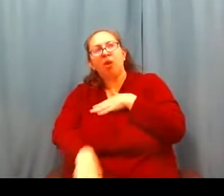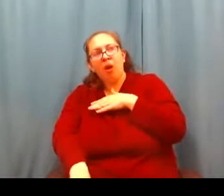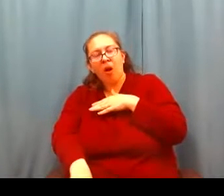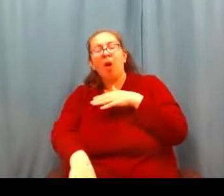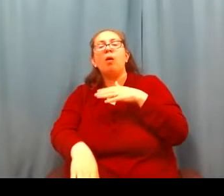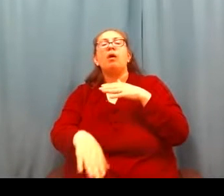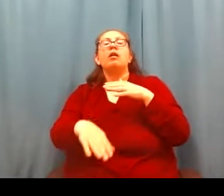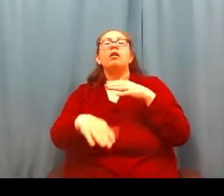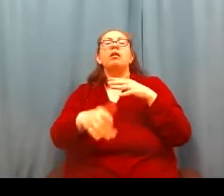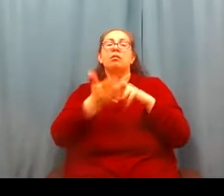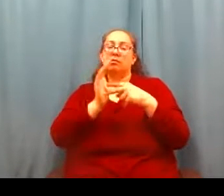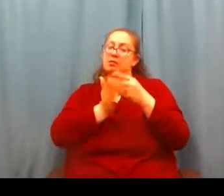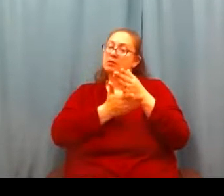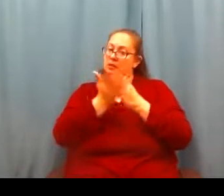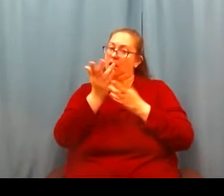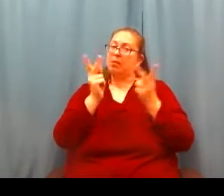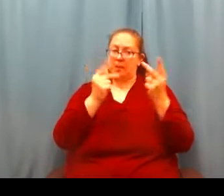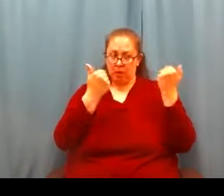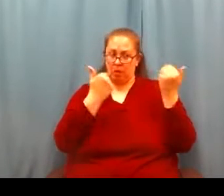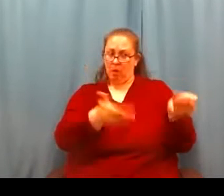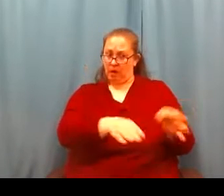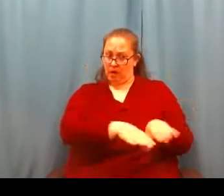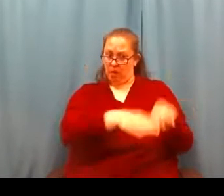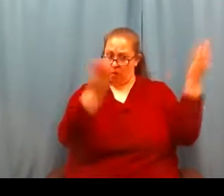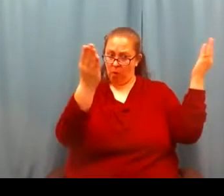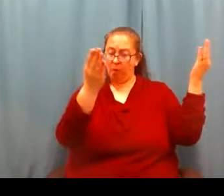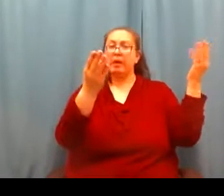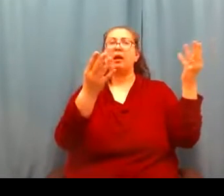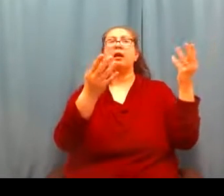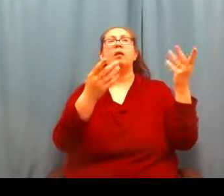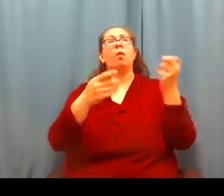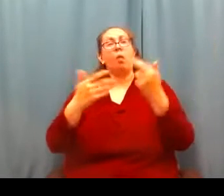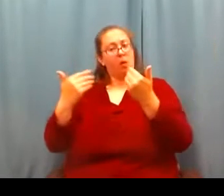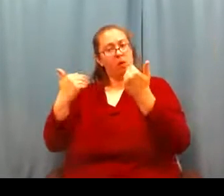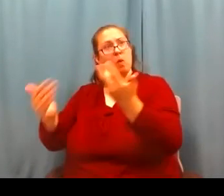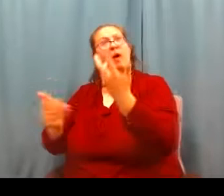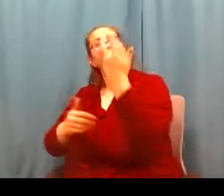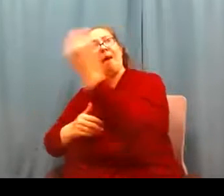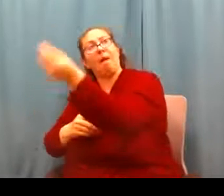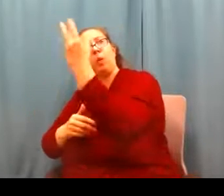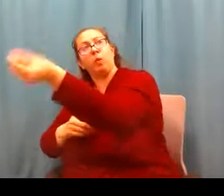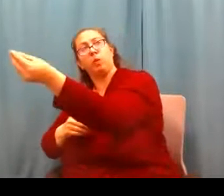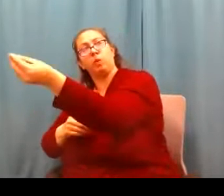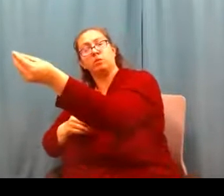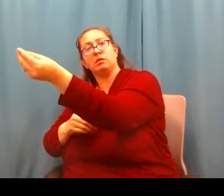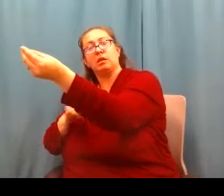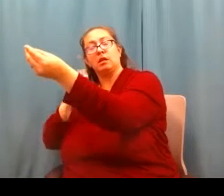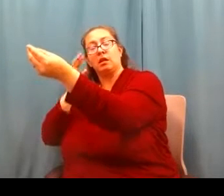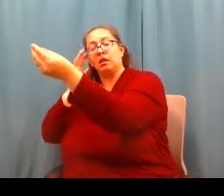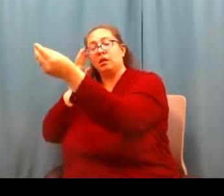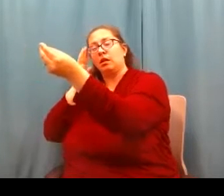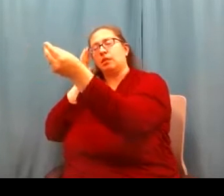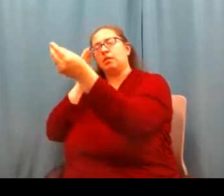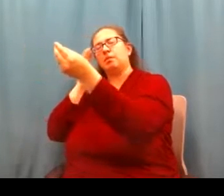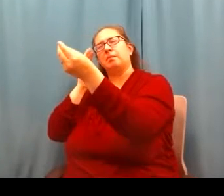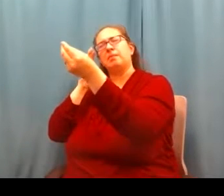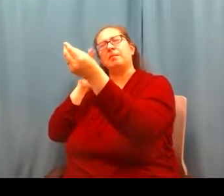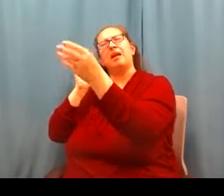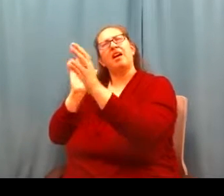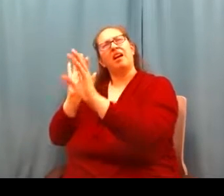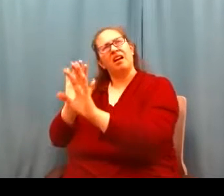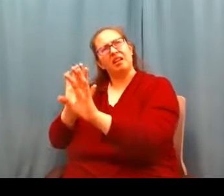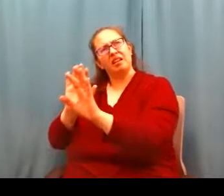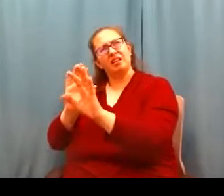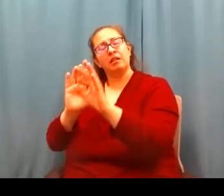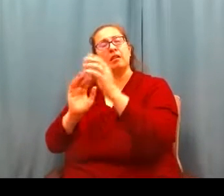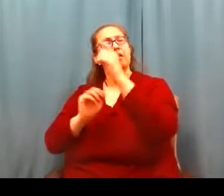some folks to open or to go out, as someone said earlier. But just because you're